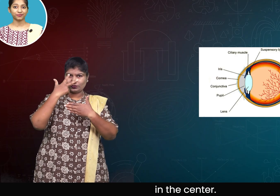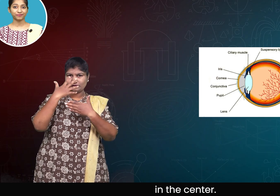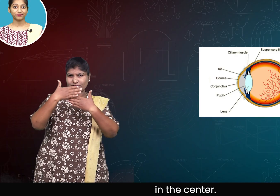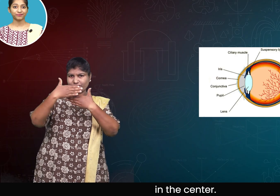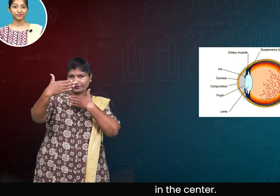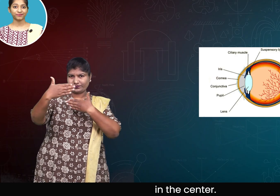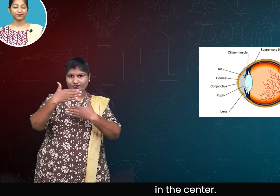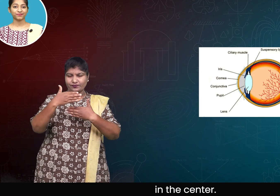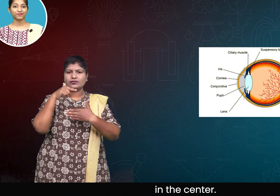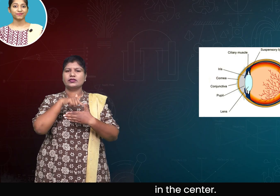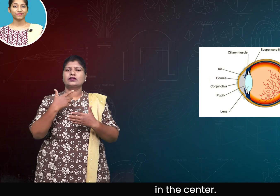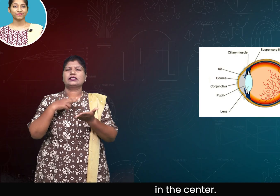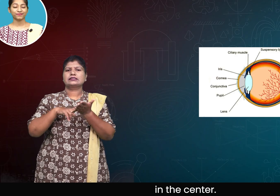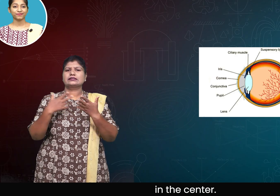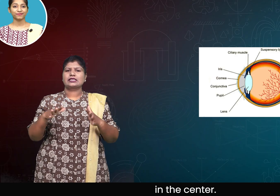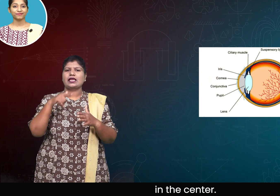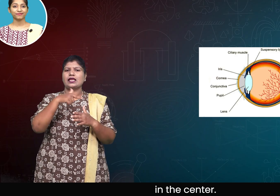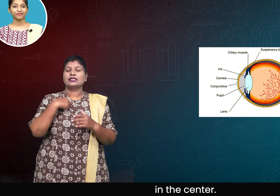center.